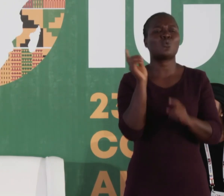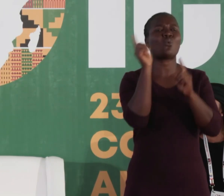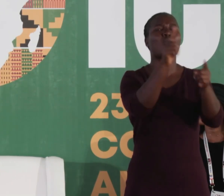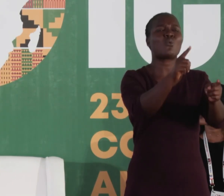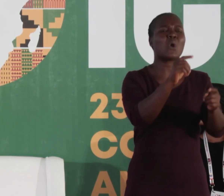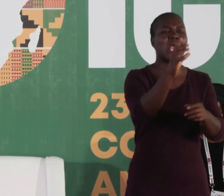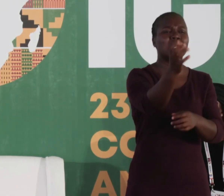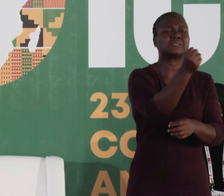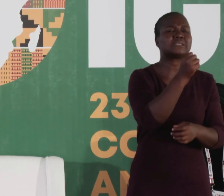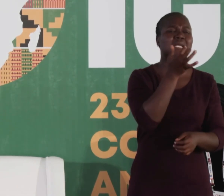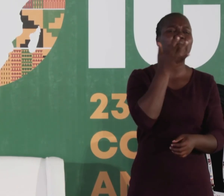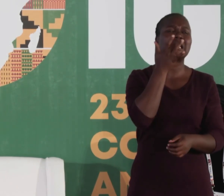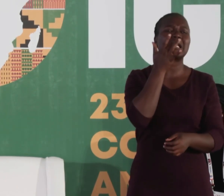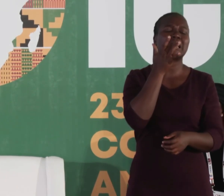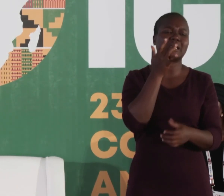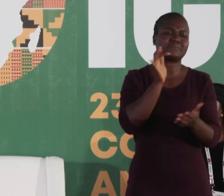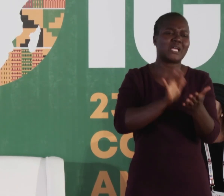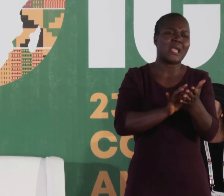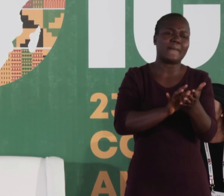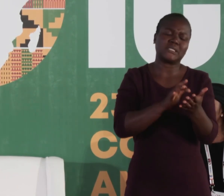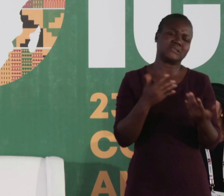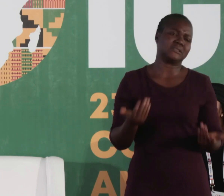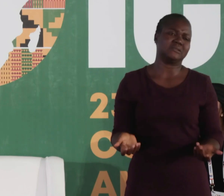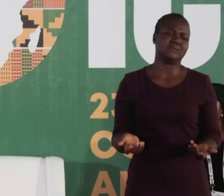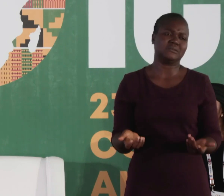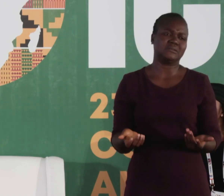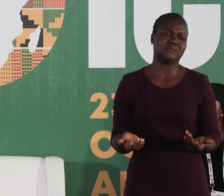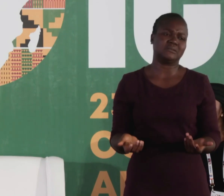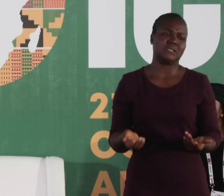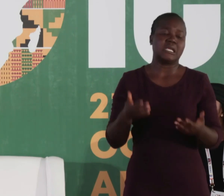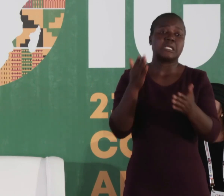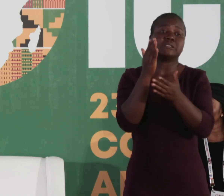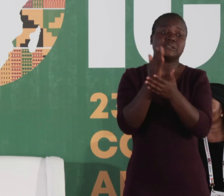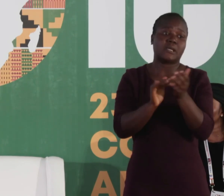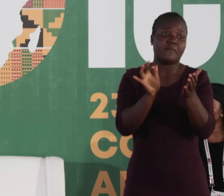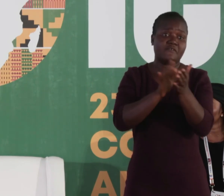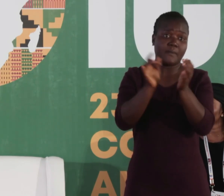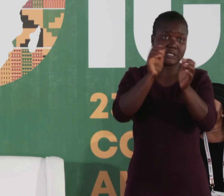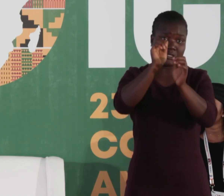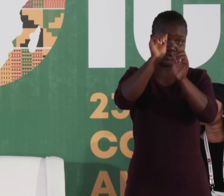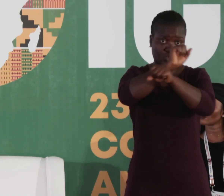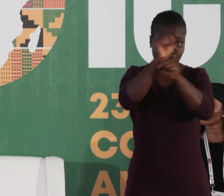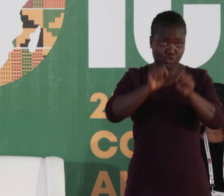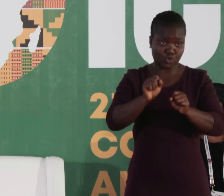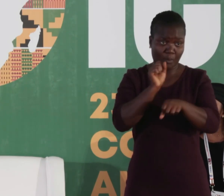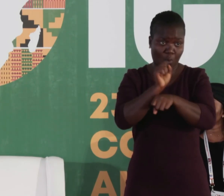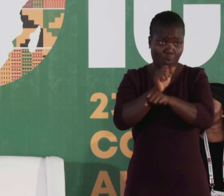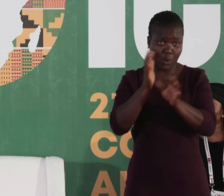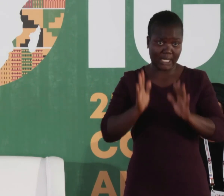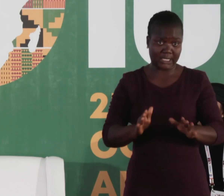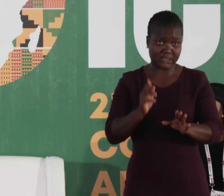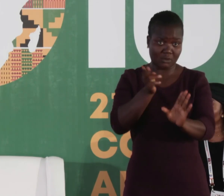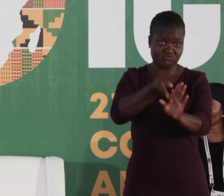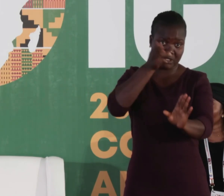A number of pharmacists resigned from their jobs during implementation of this